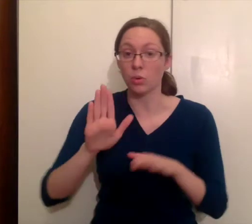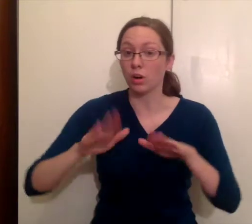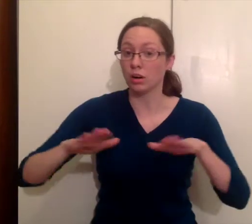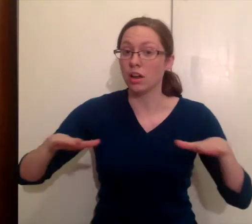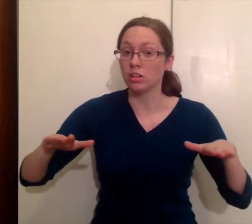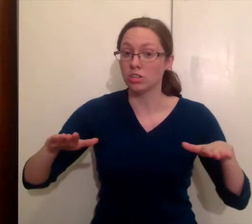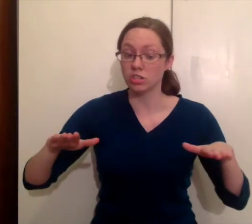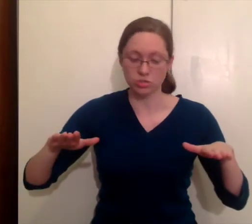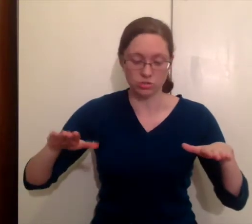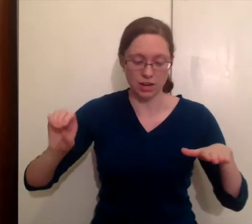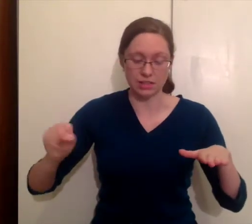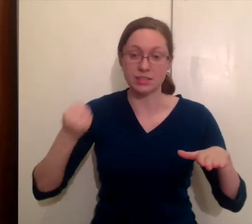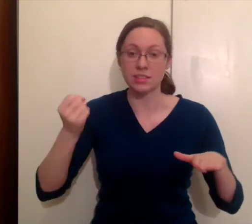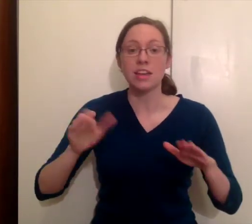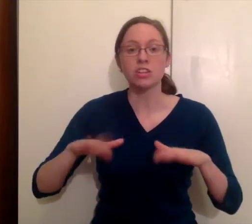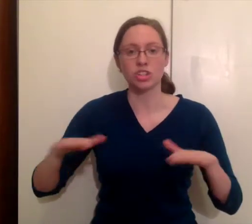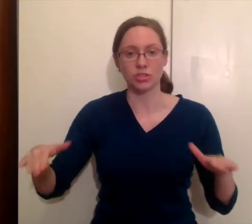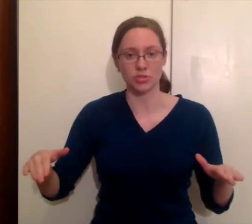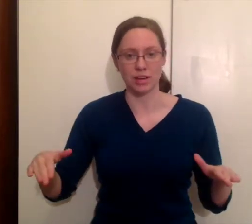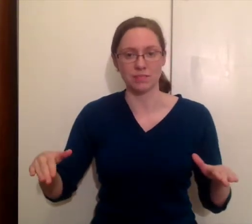your children's children."